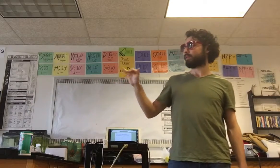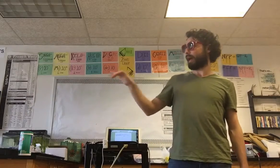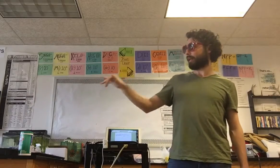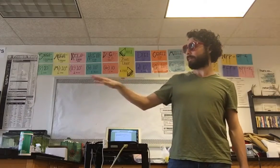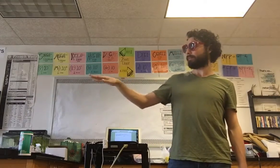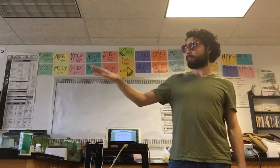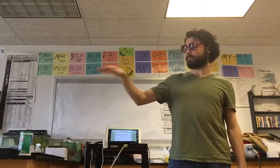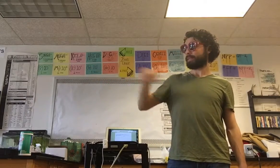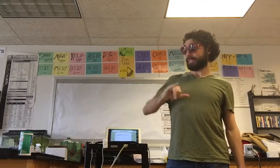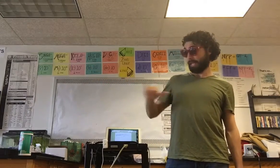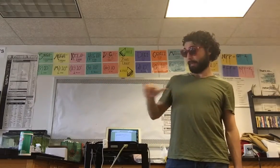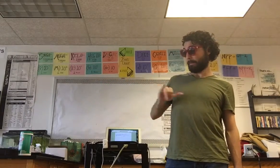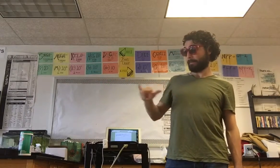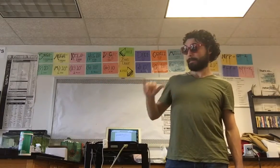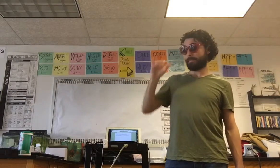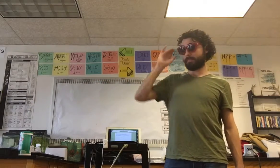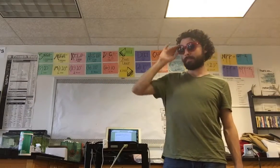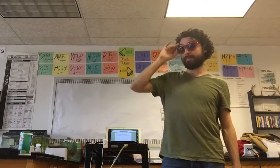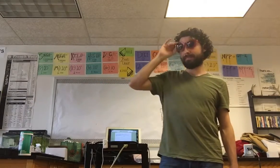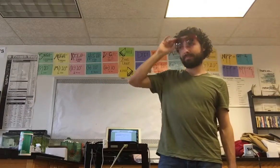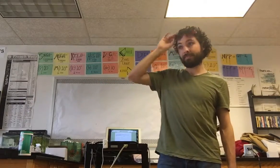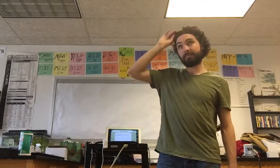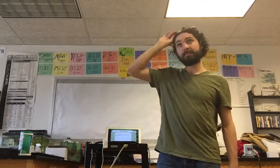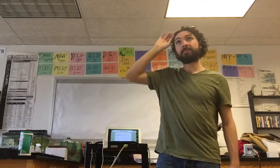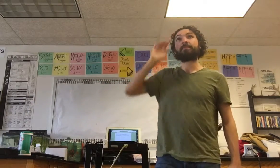Got it. This is too much brain work.